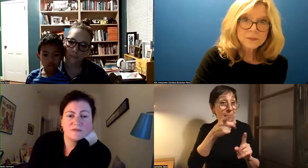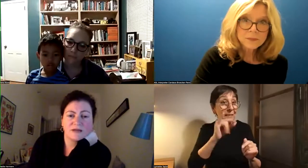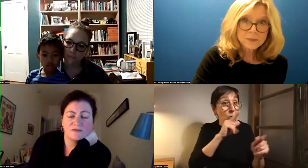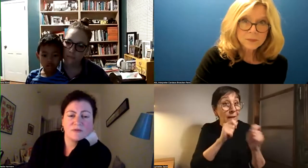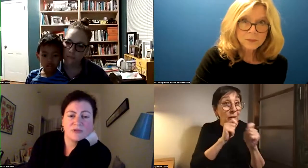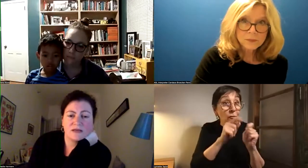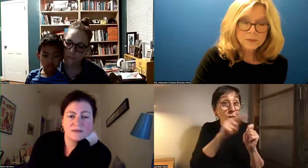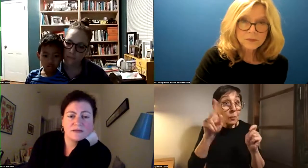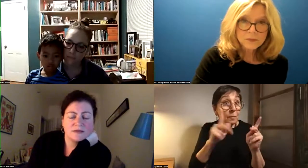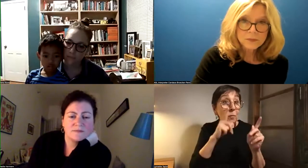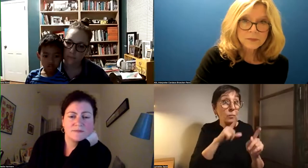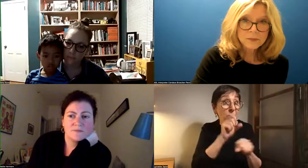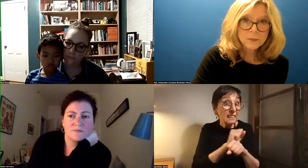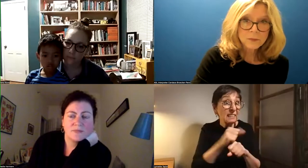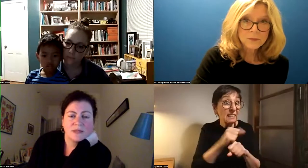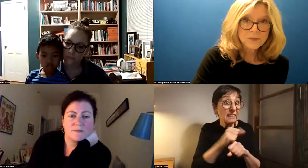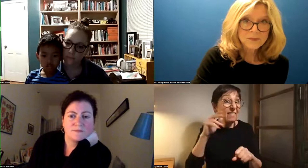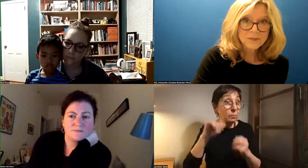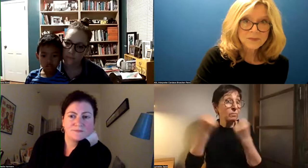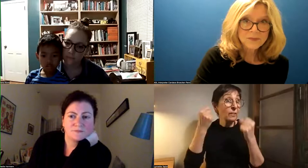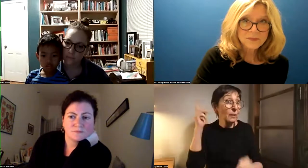had defective implants.